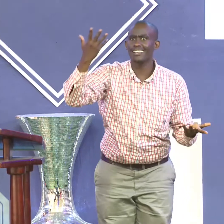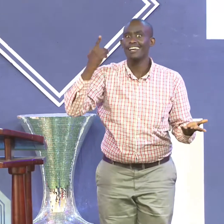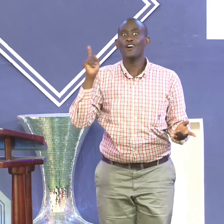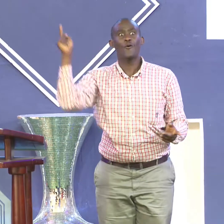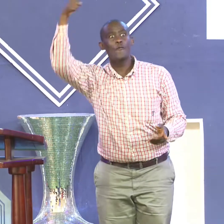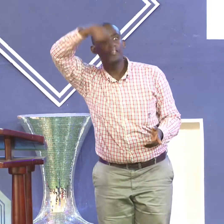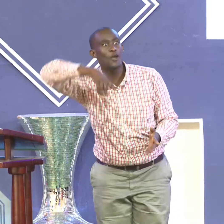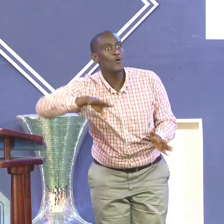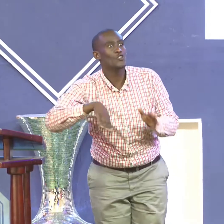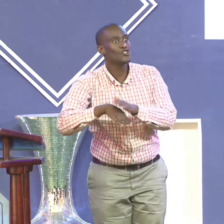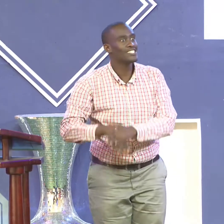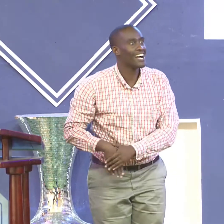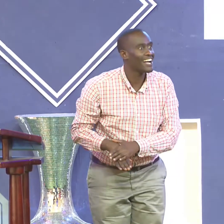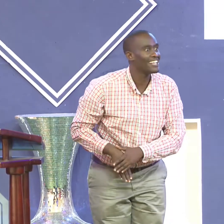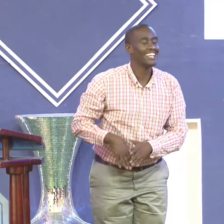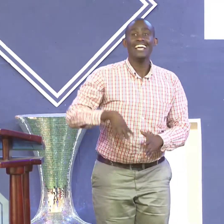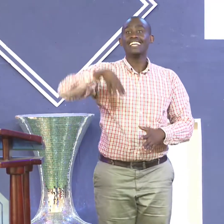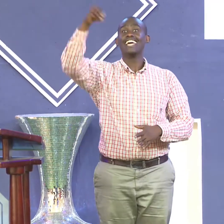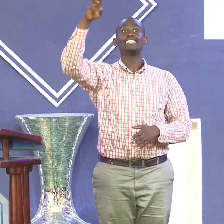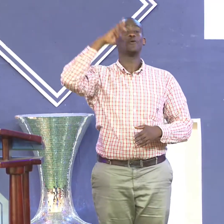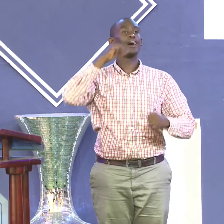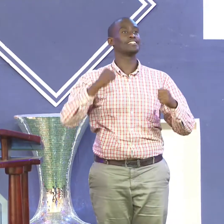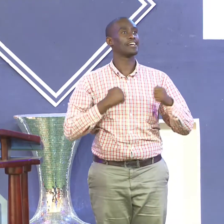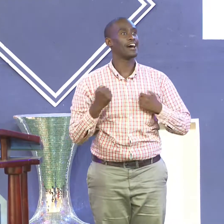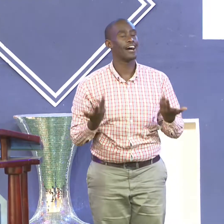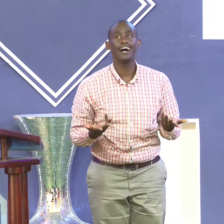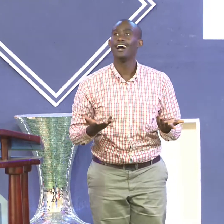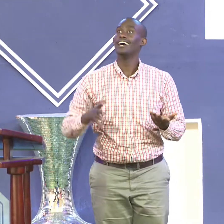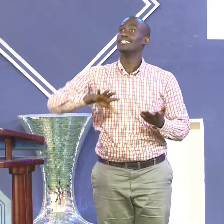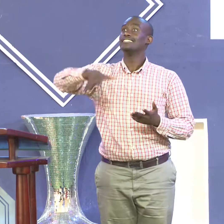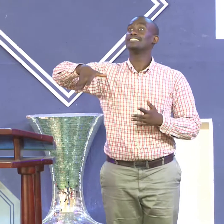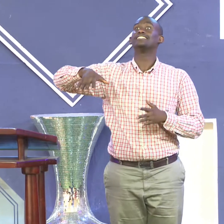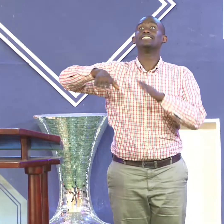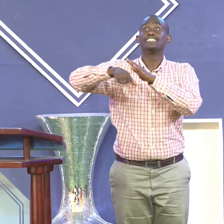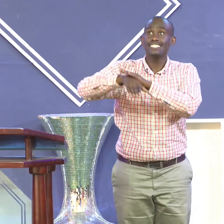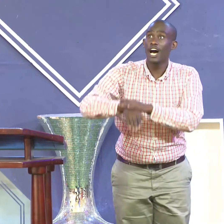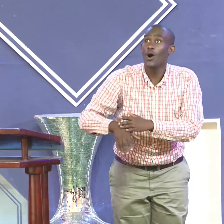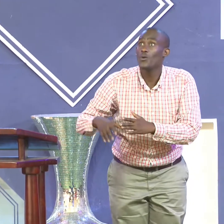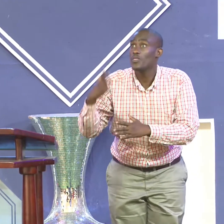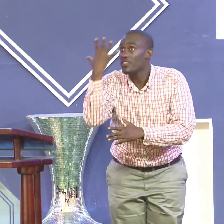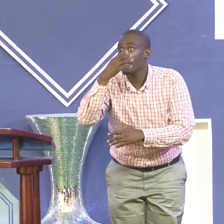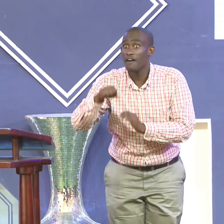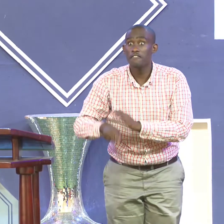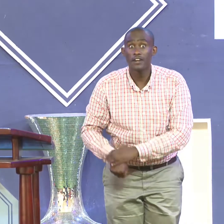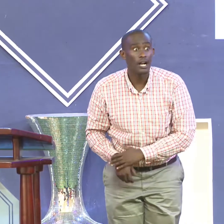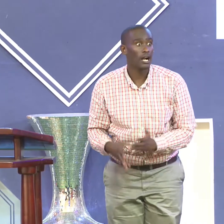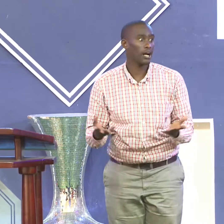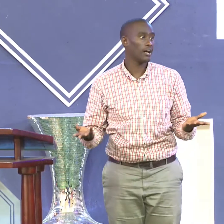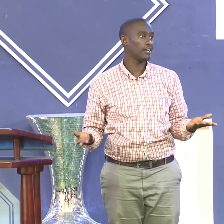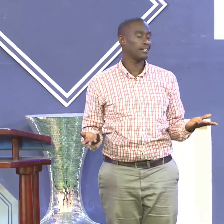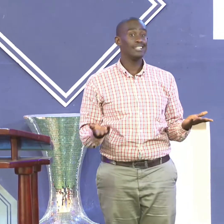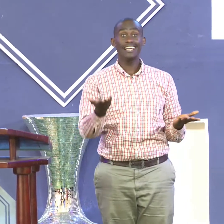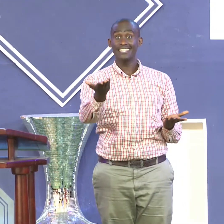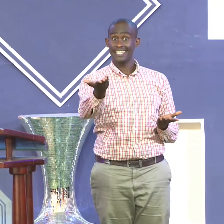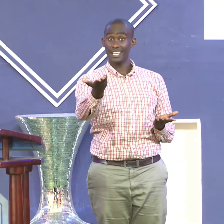Turkey. Now I'm back to Juba. Now I've gone to Rwanda. South Africa, South Africa is where there is